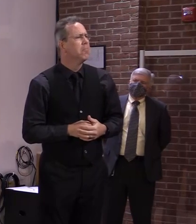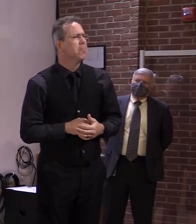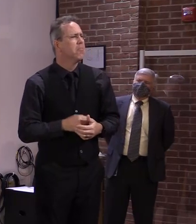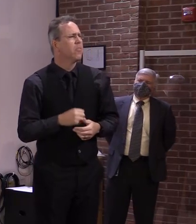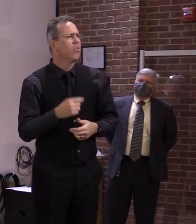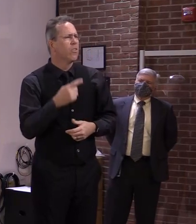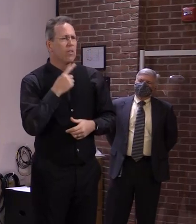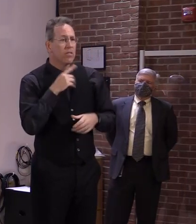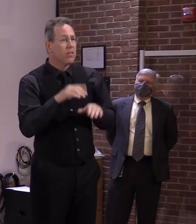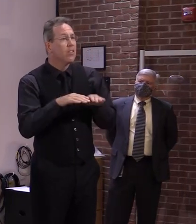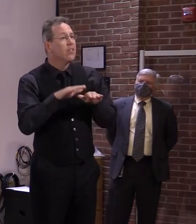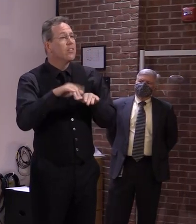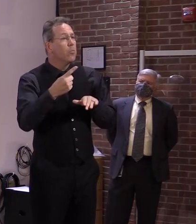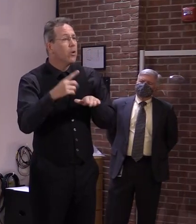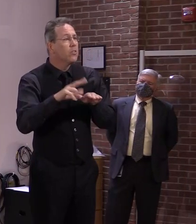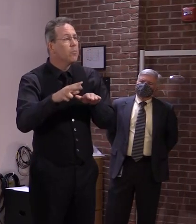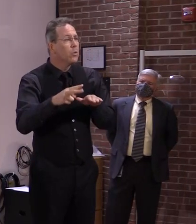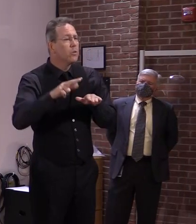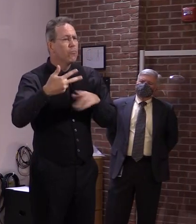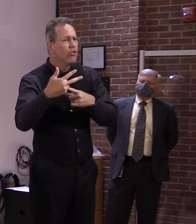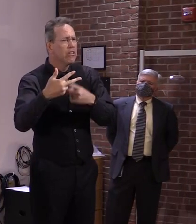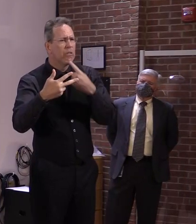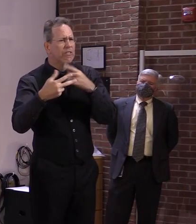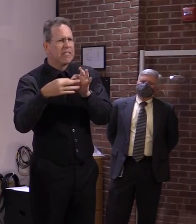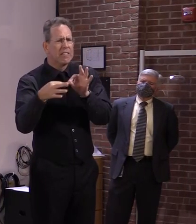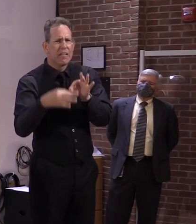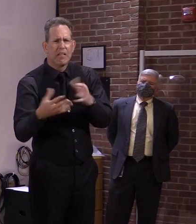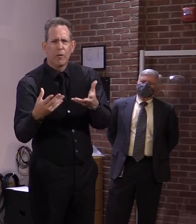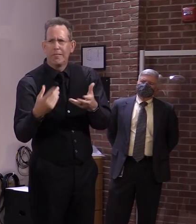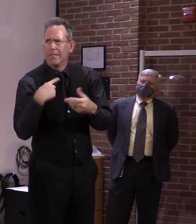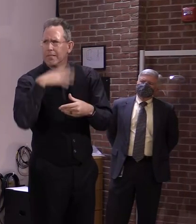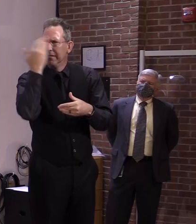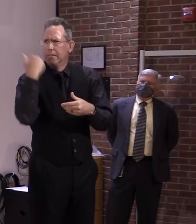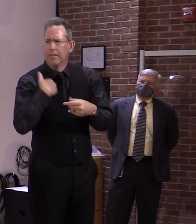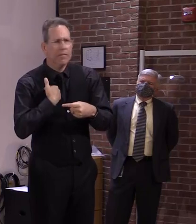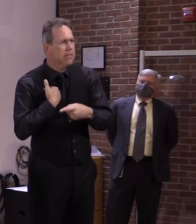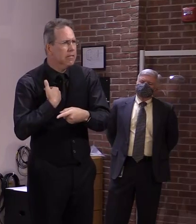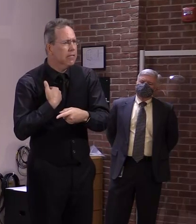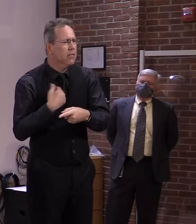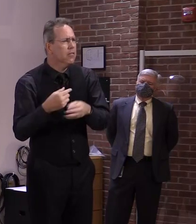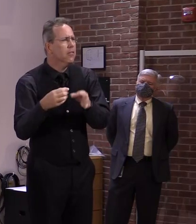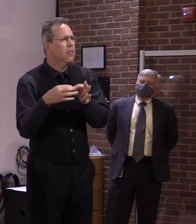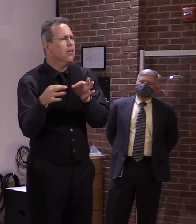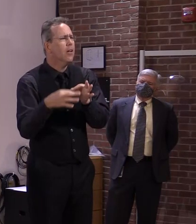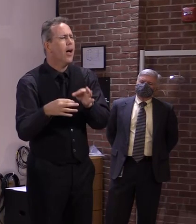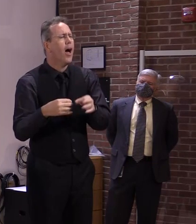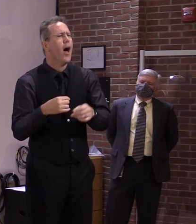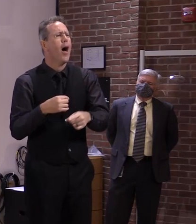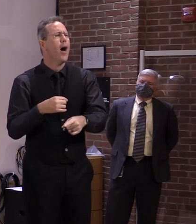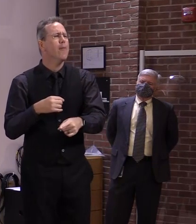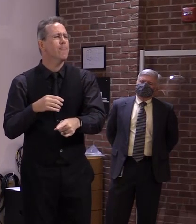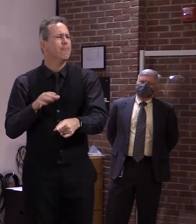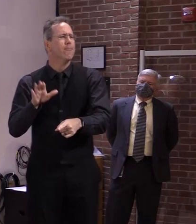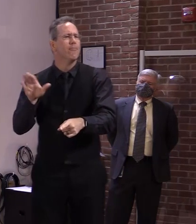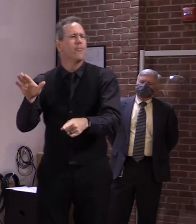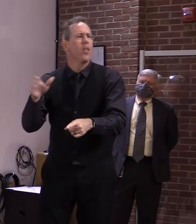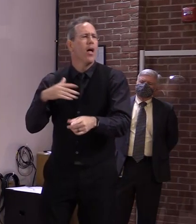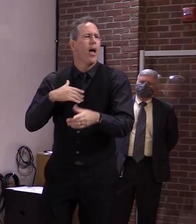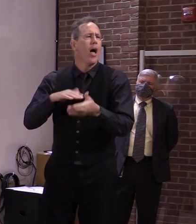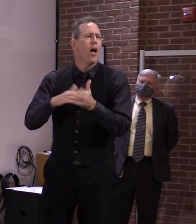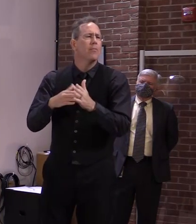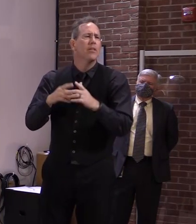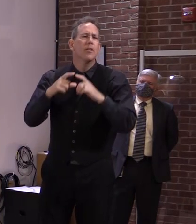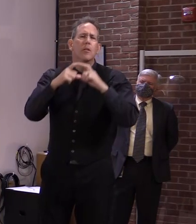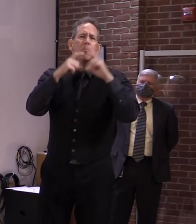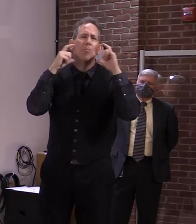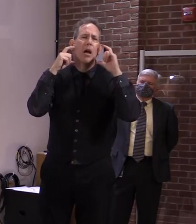and maybe I'm not understanding the question. Oh, I'm wondering if the change with respect to masking and social distancing following